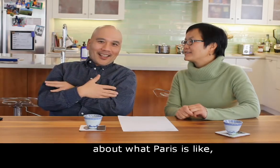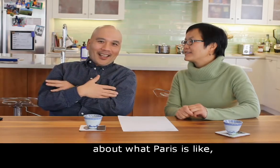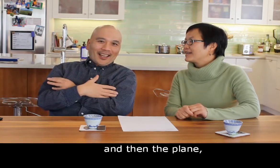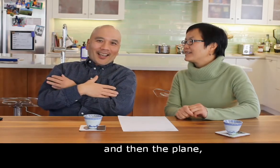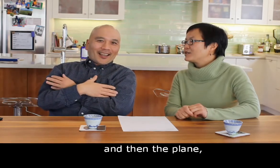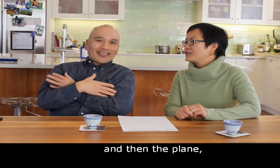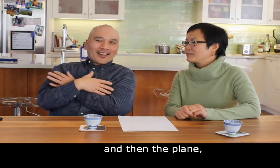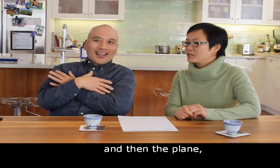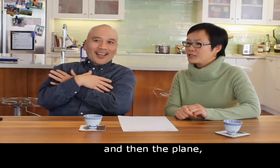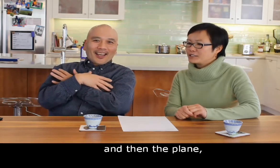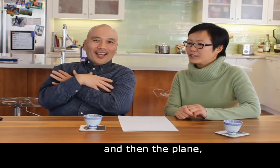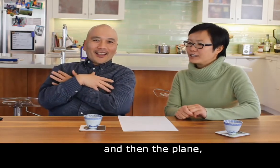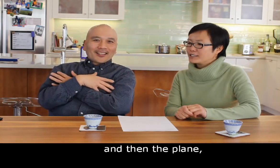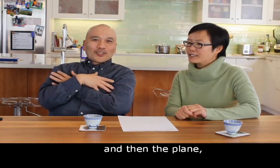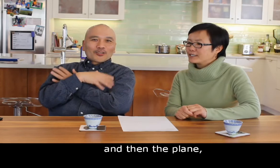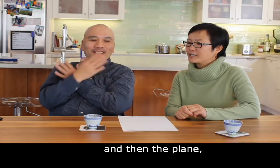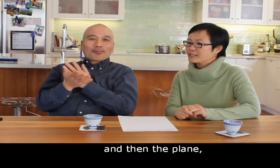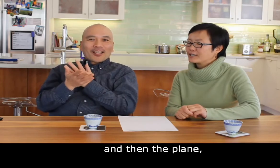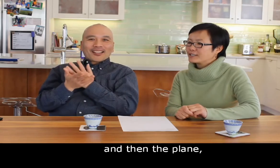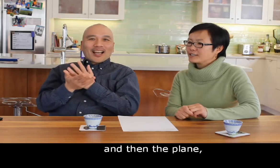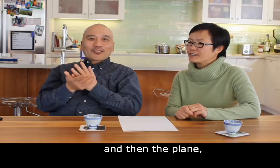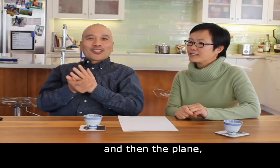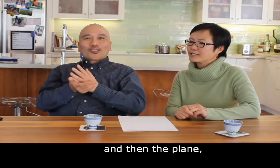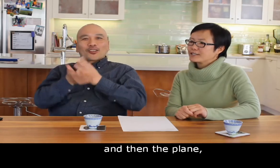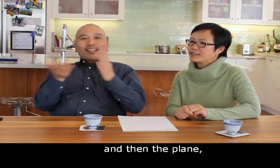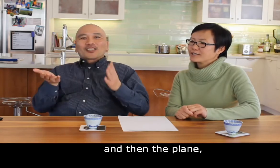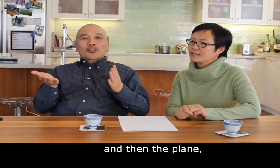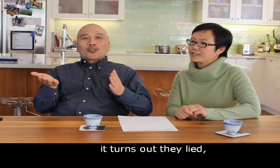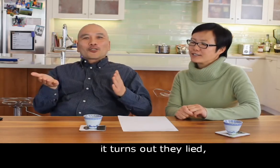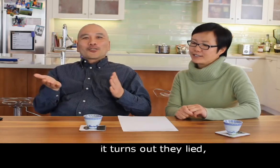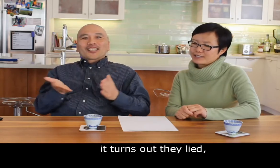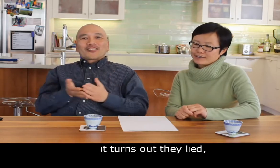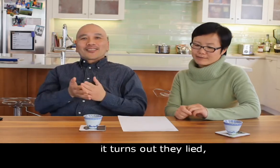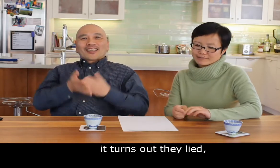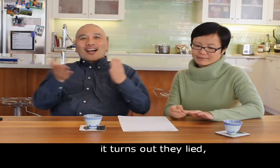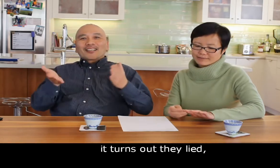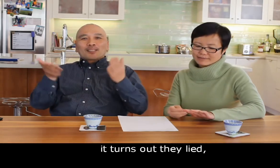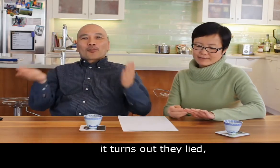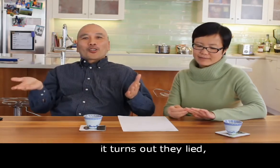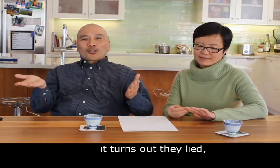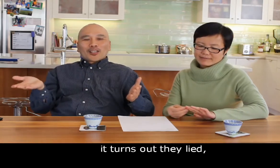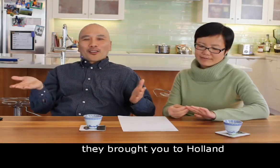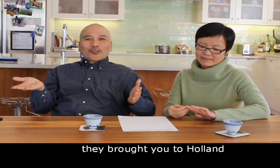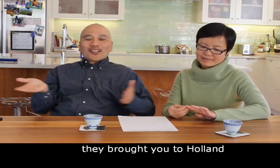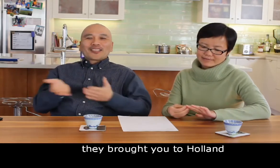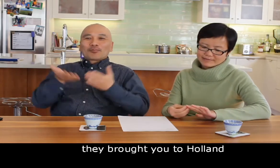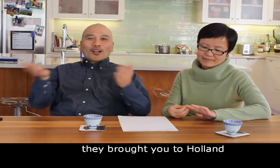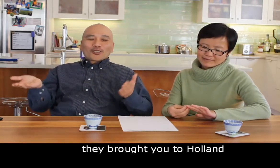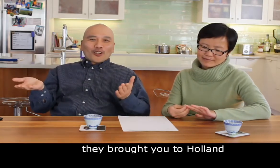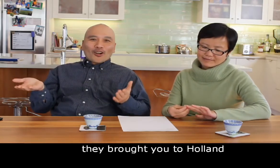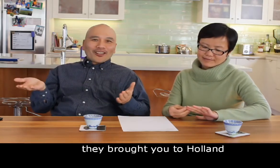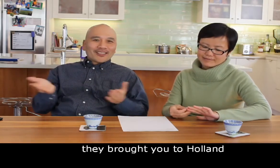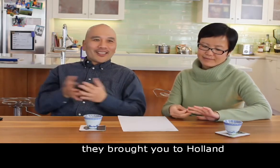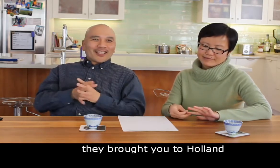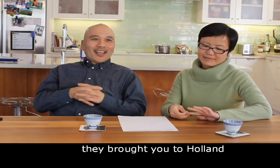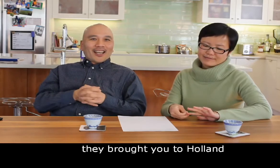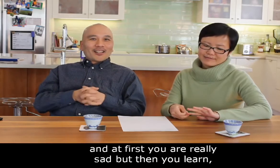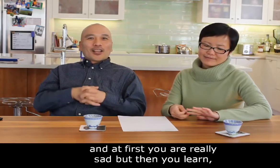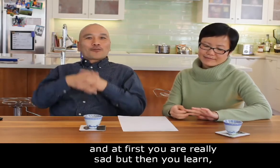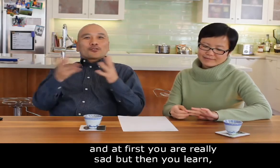then you end up in Holland. and then in the plane actually it turns out they lied. They brought you to They brought you to Holland, and at first you're